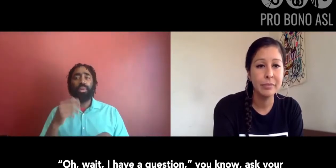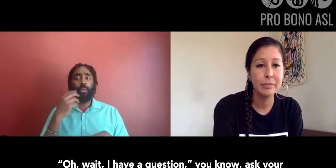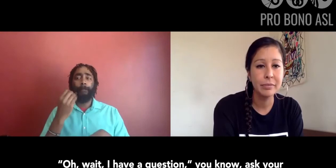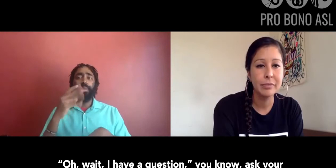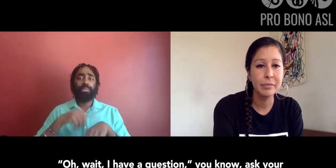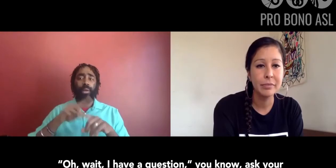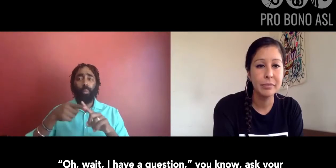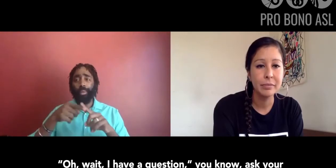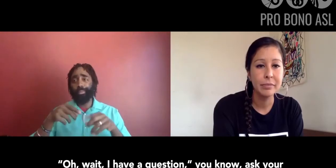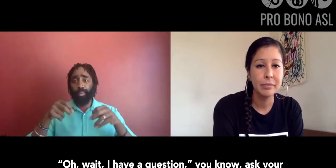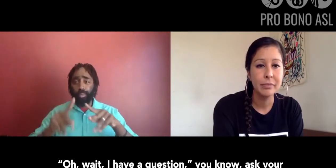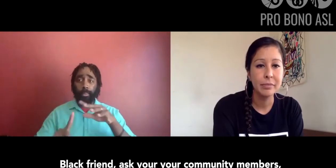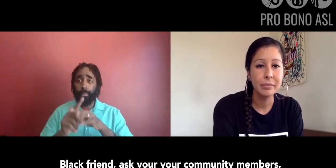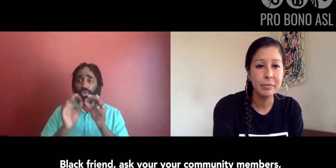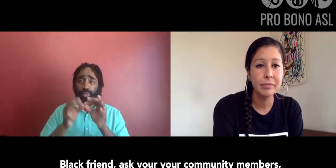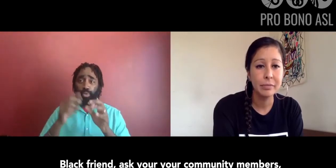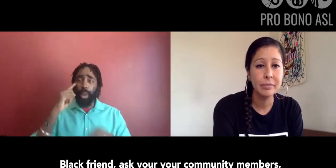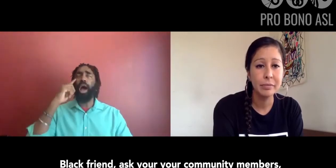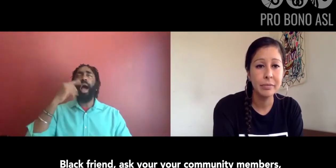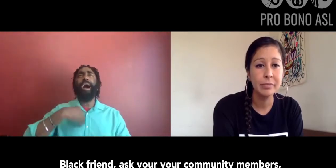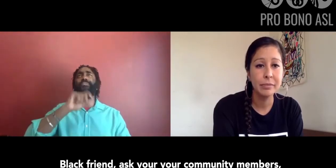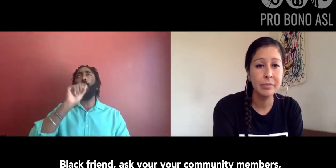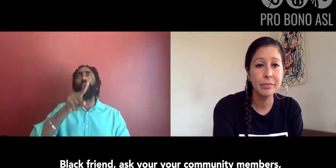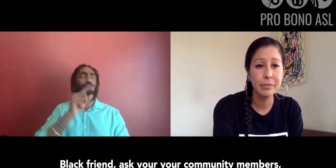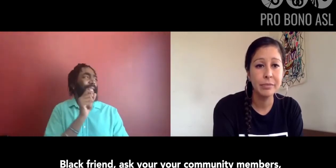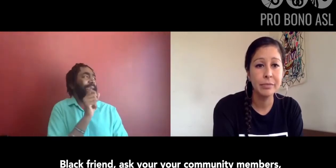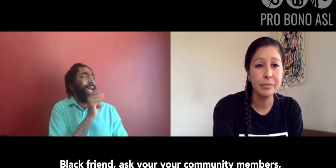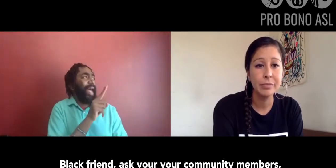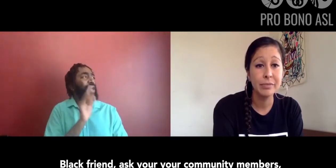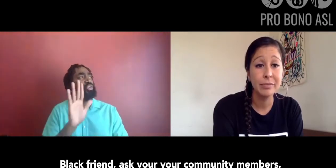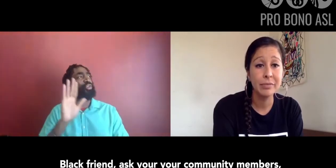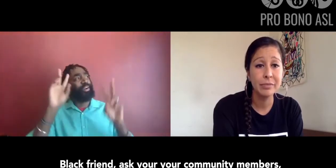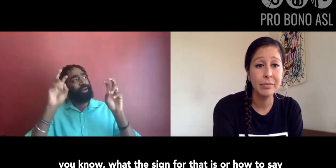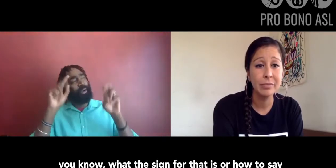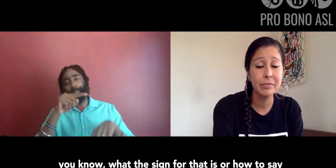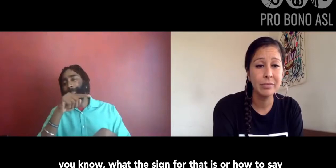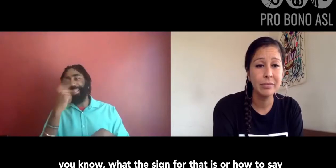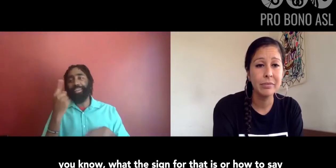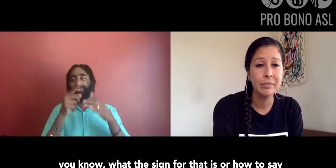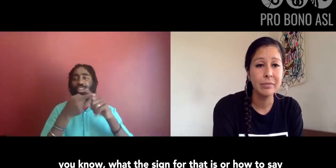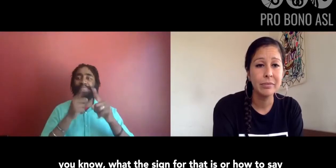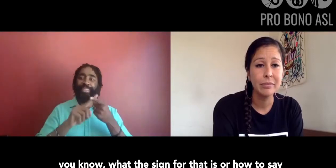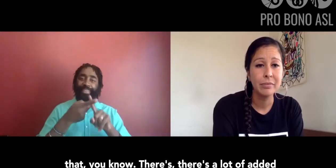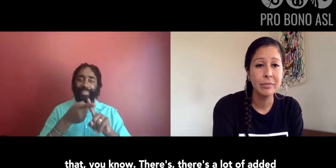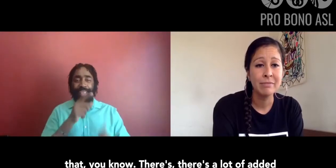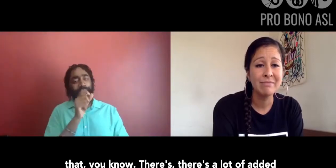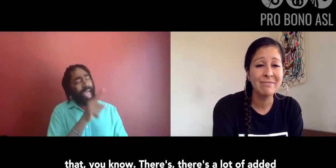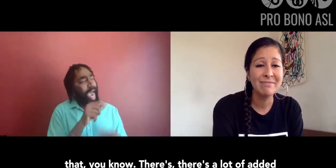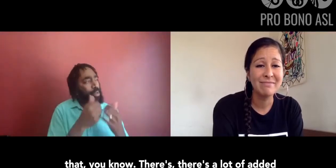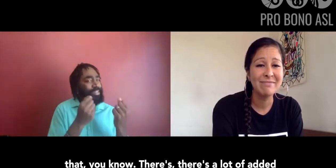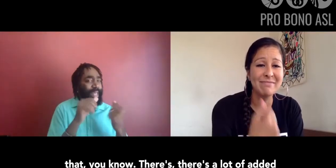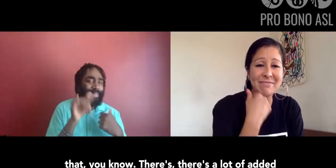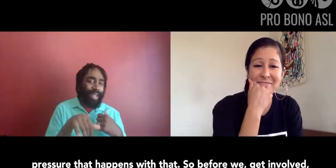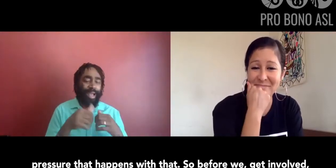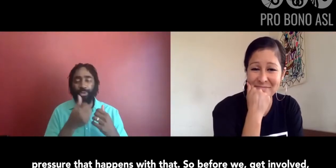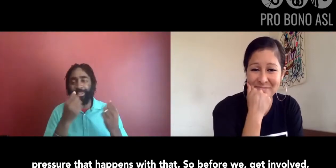question, ask your Black friend, ask your community members, what the sign for that is, or how to say that. There's